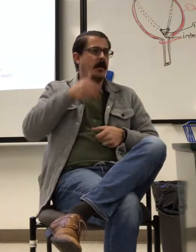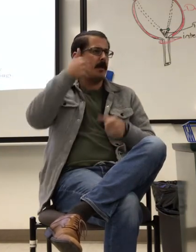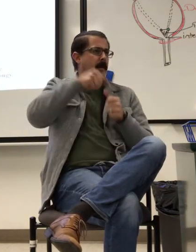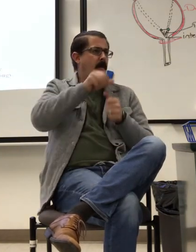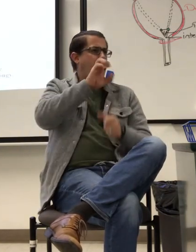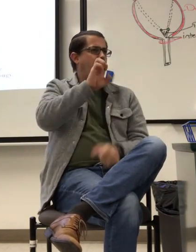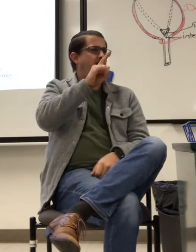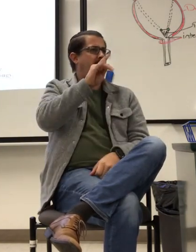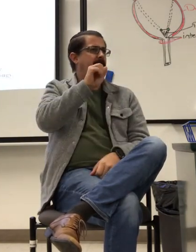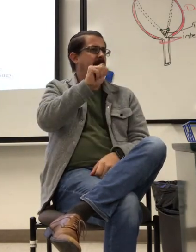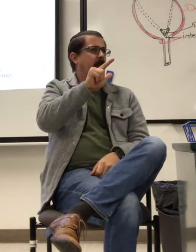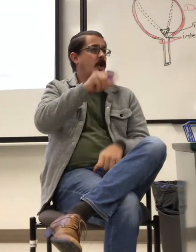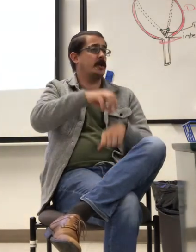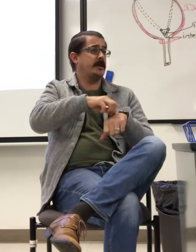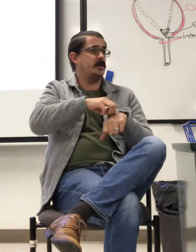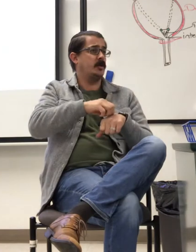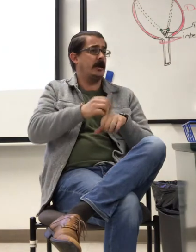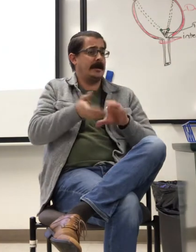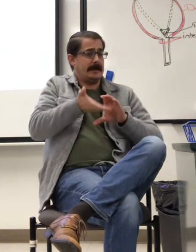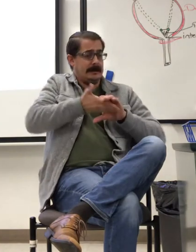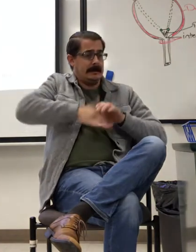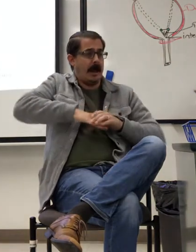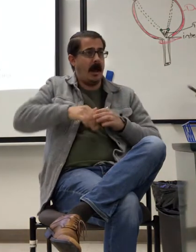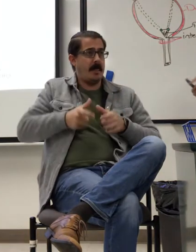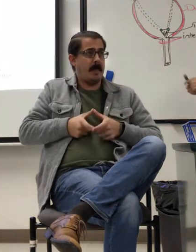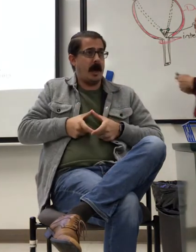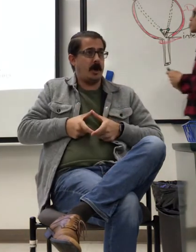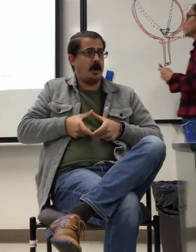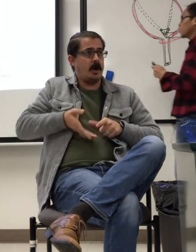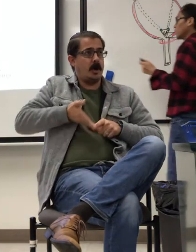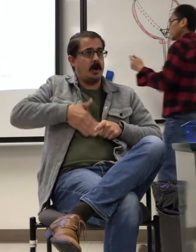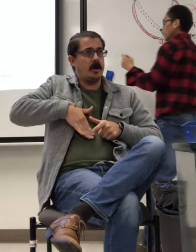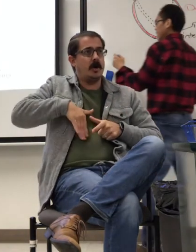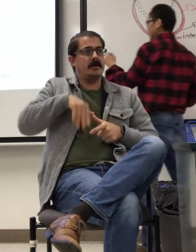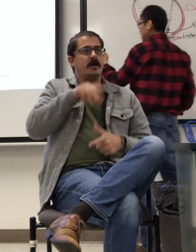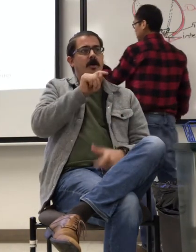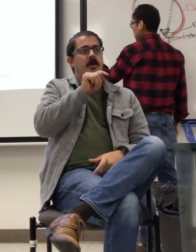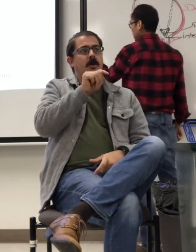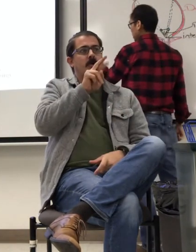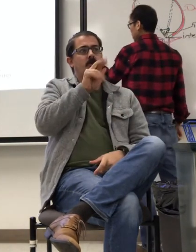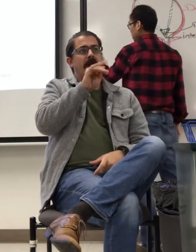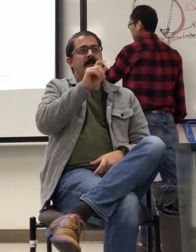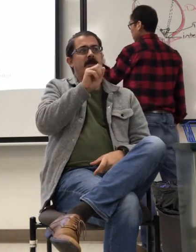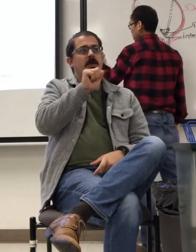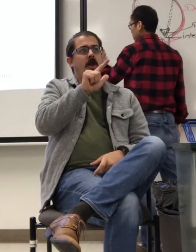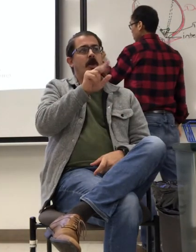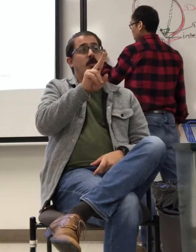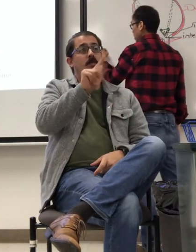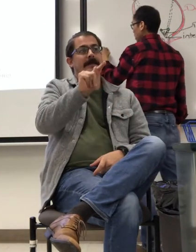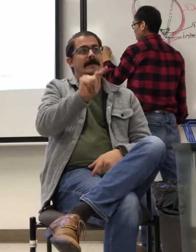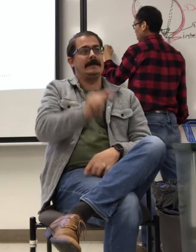tissue that lines the bladder wall. It's a transitional ET.